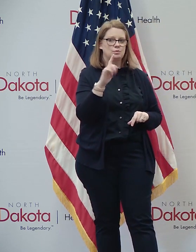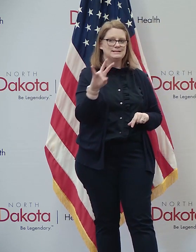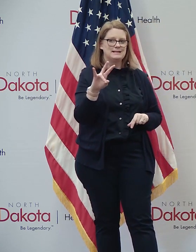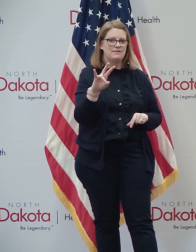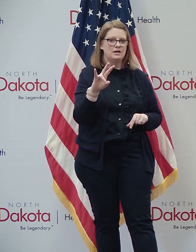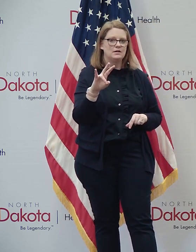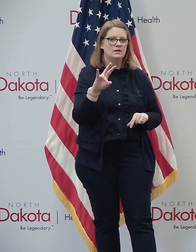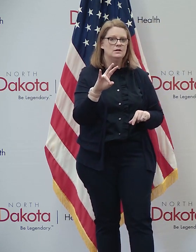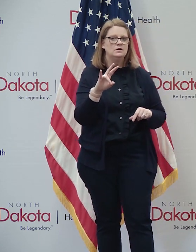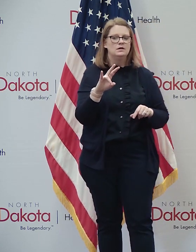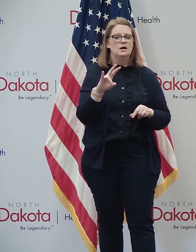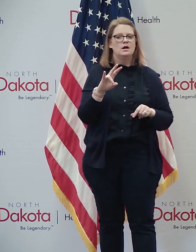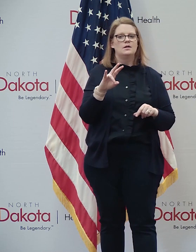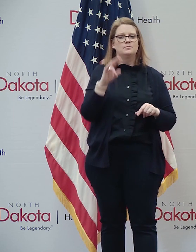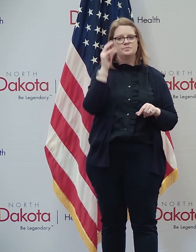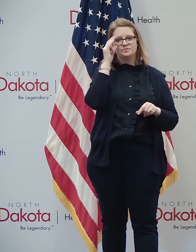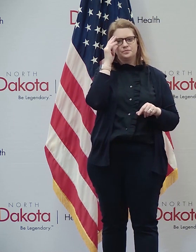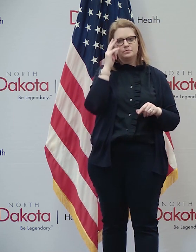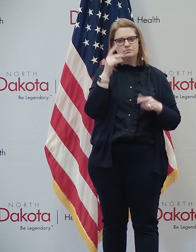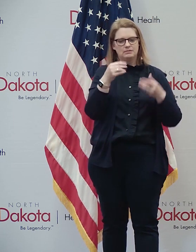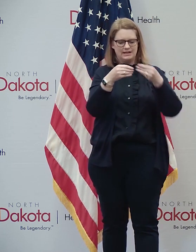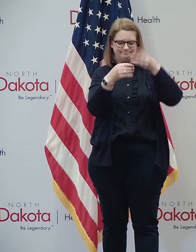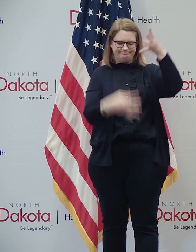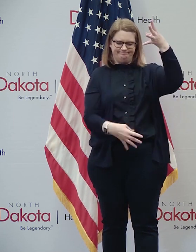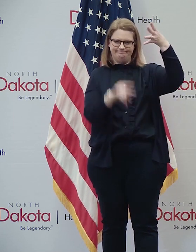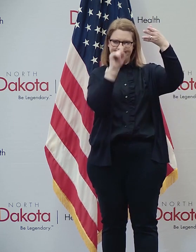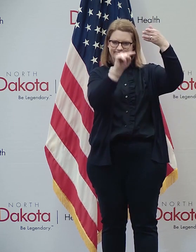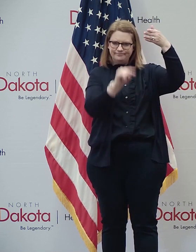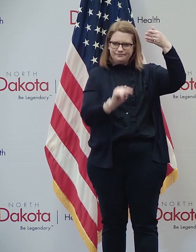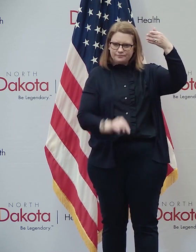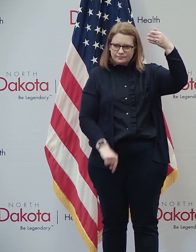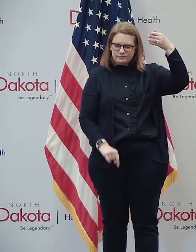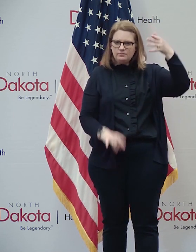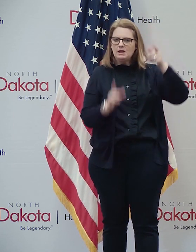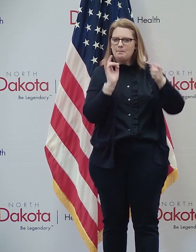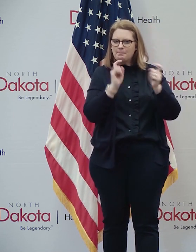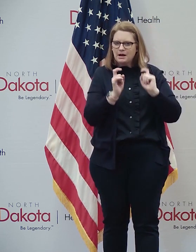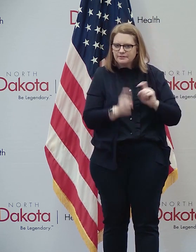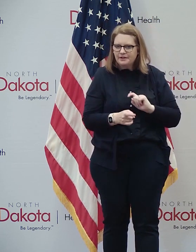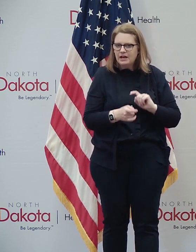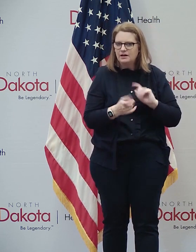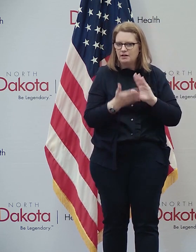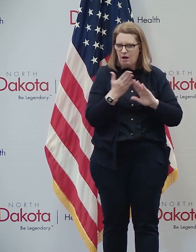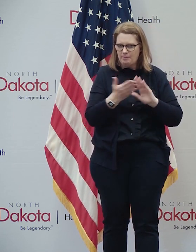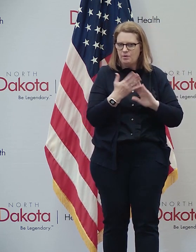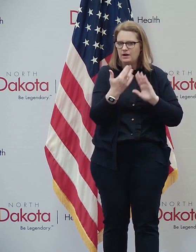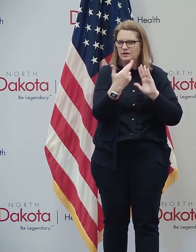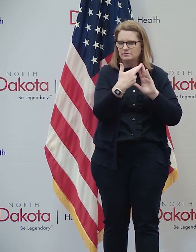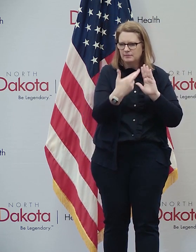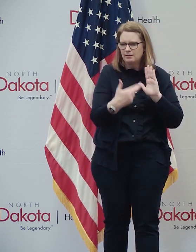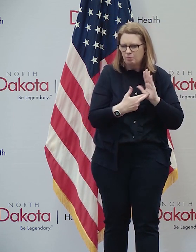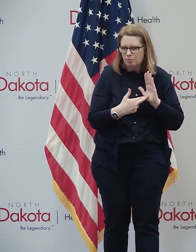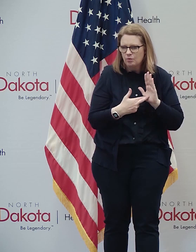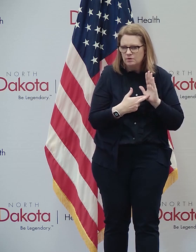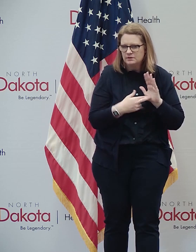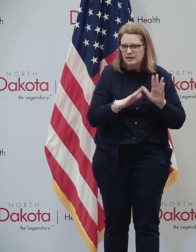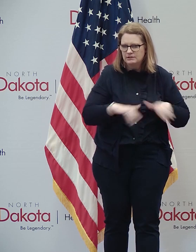2020-27, which I issued on April 9th, outlined the need to utilize modified operating practices in child care